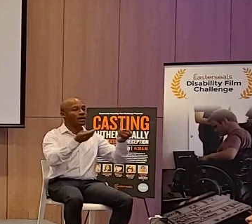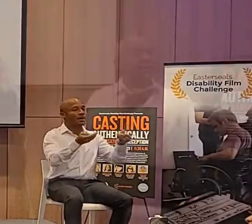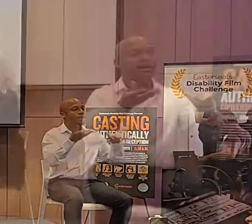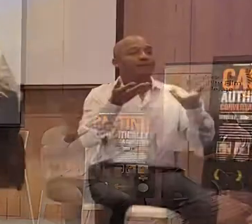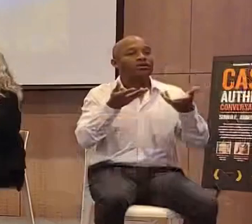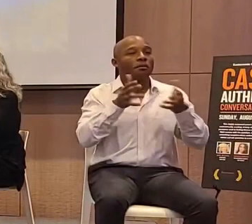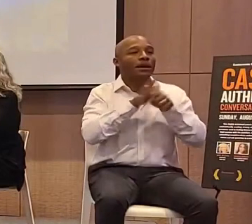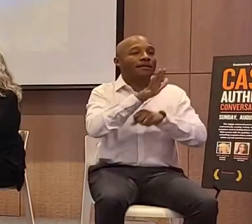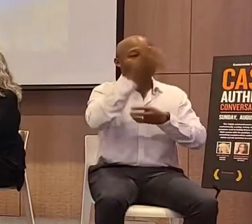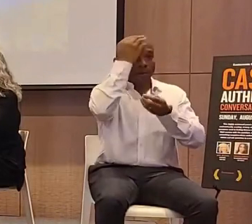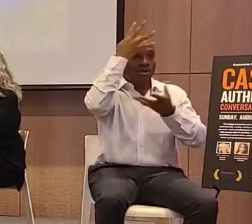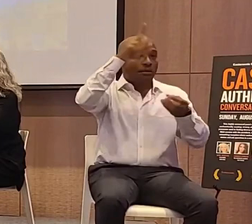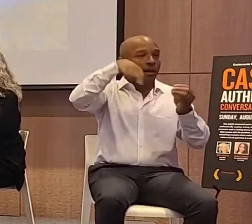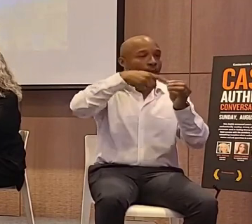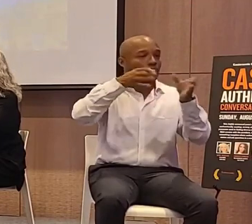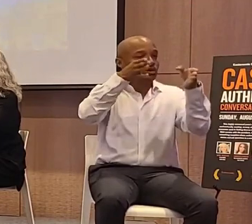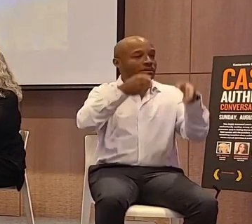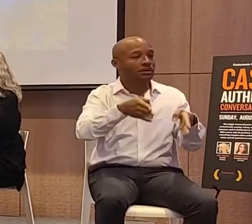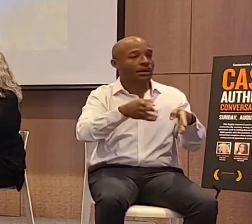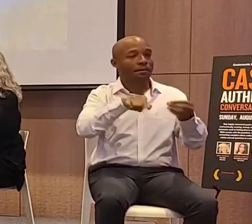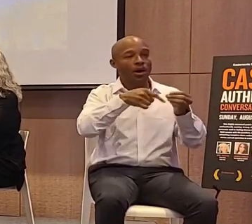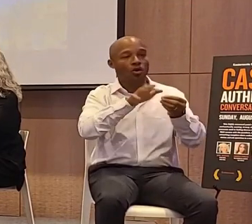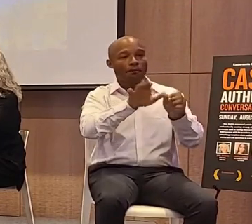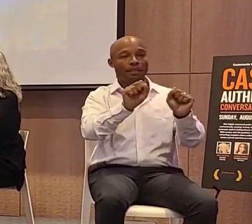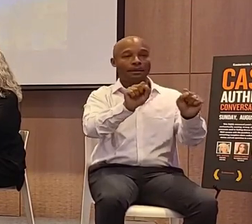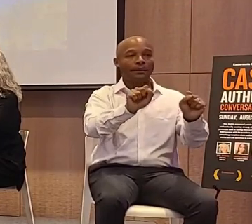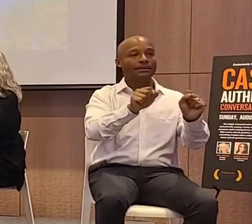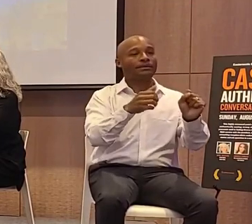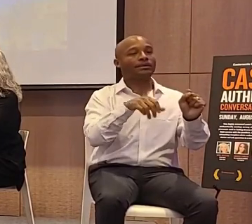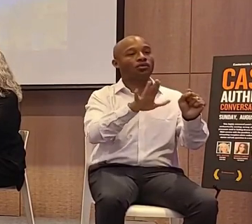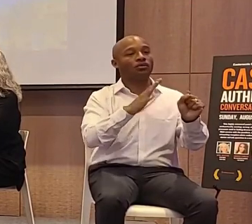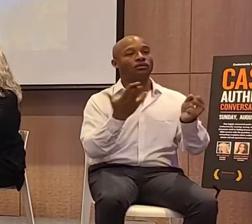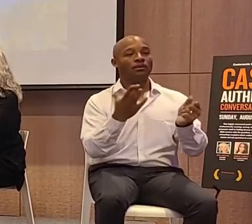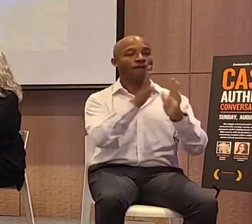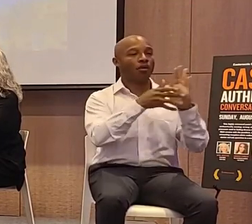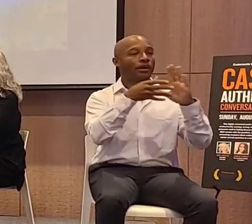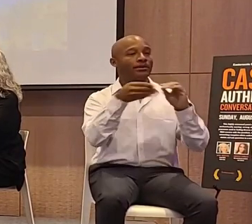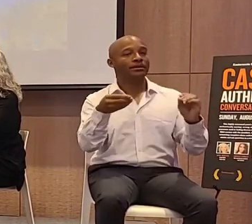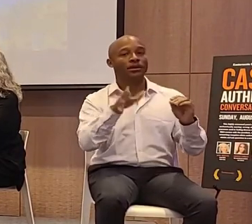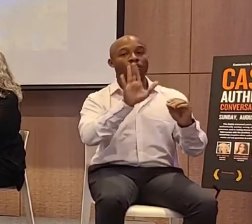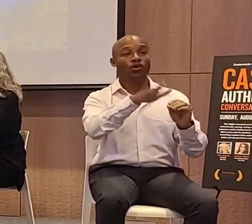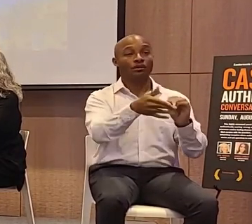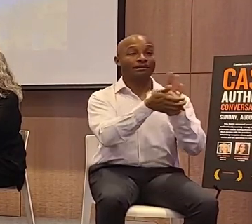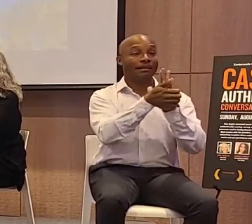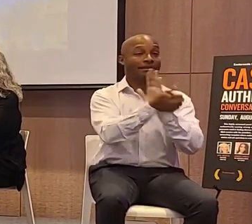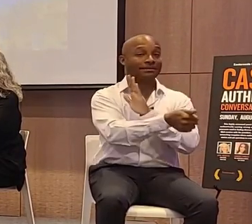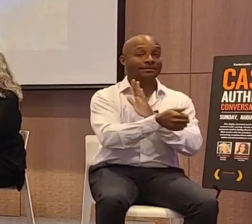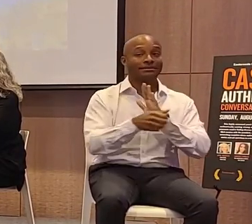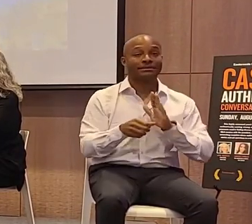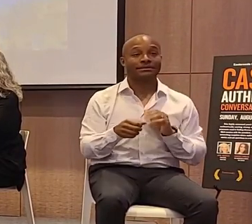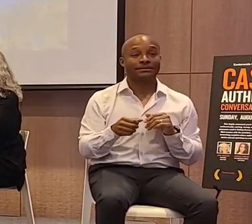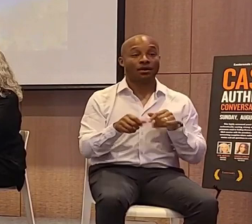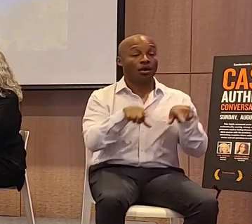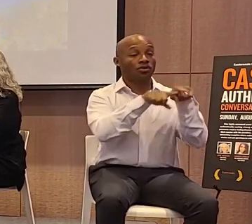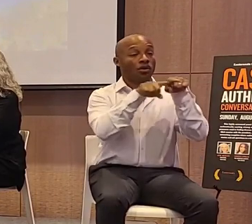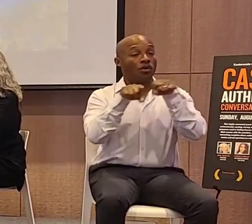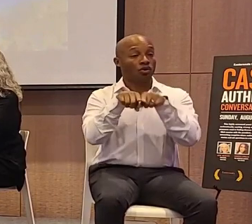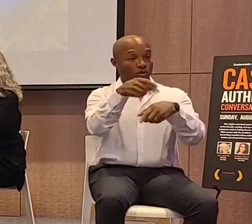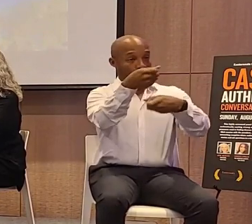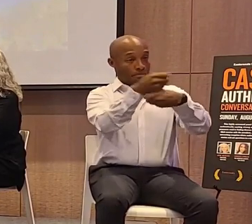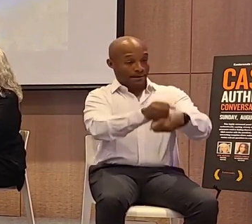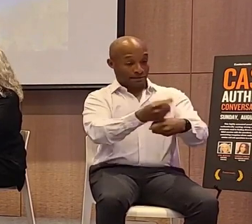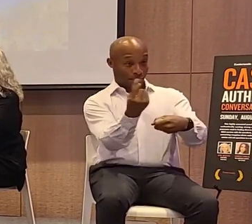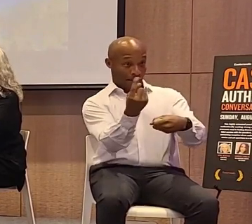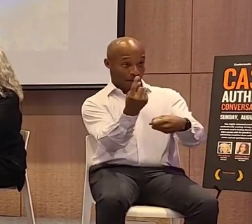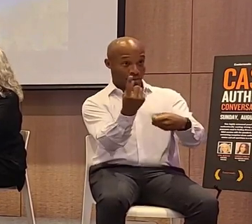the person and about your abilities and your voice and your talents, and also the fact that you've made something, you've put it